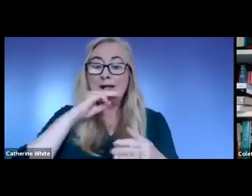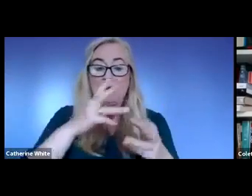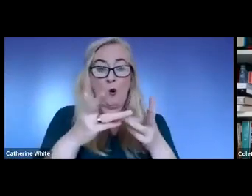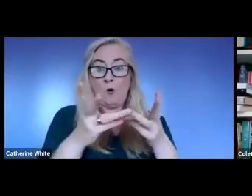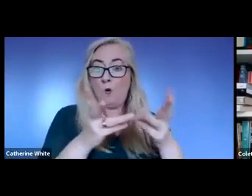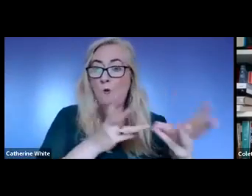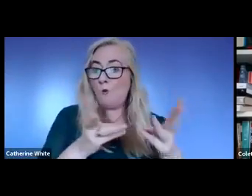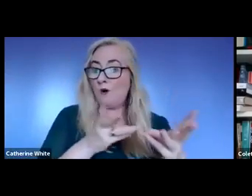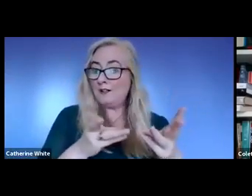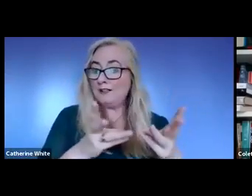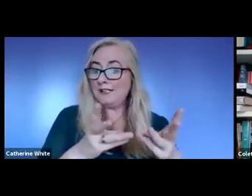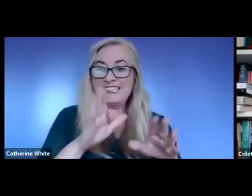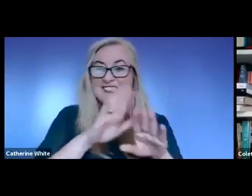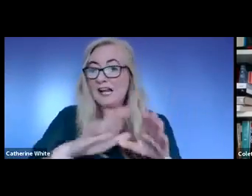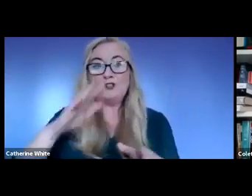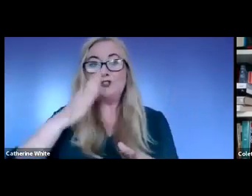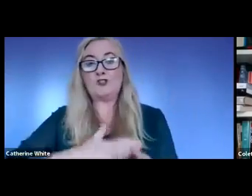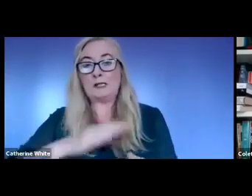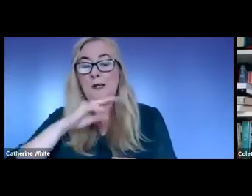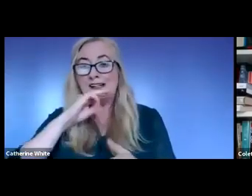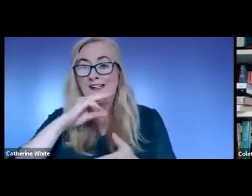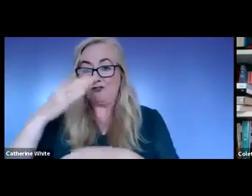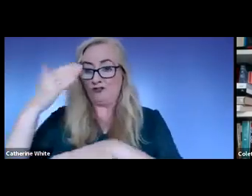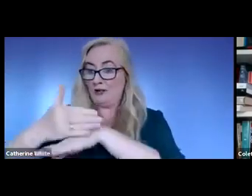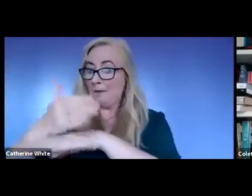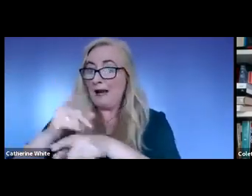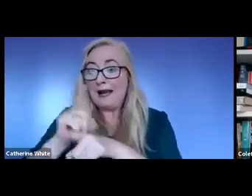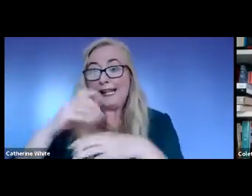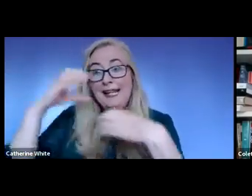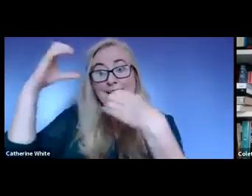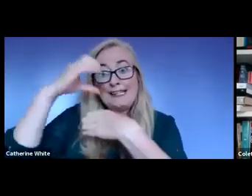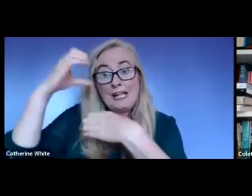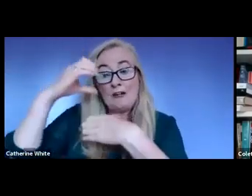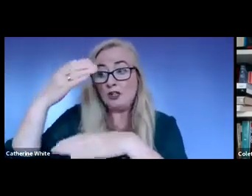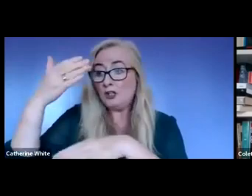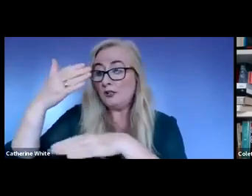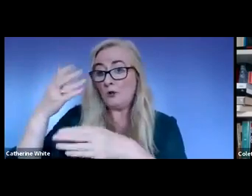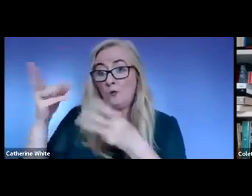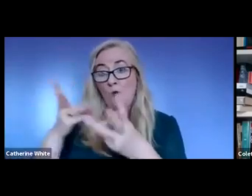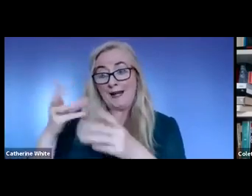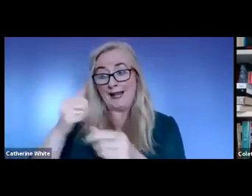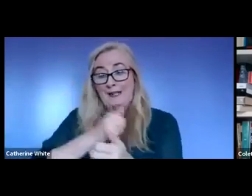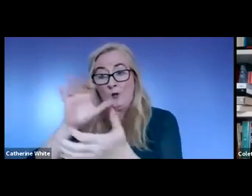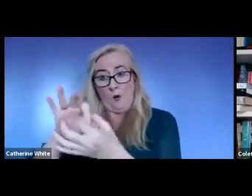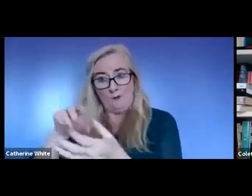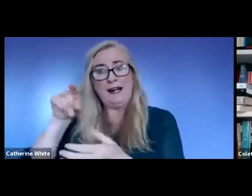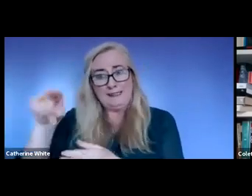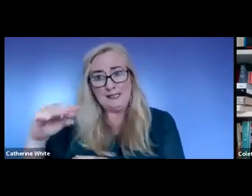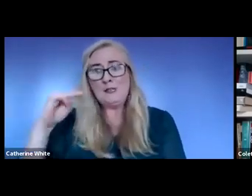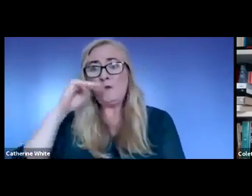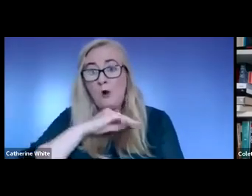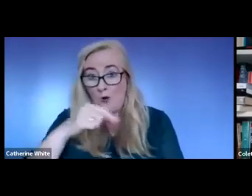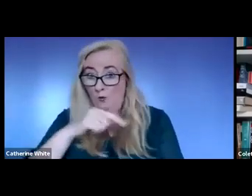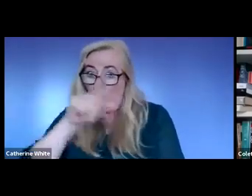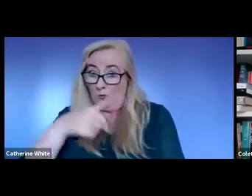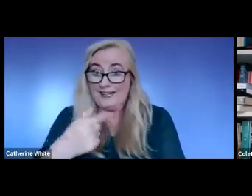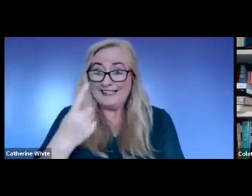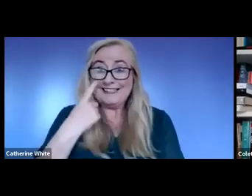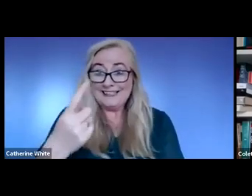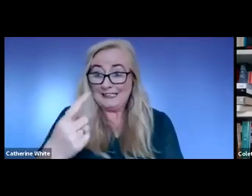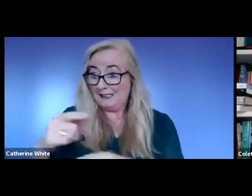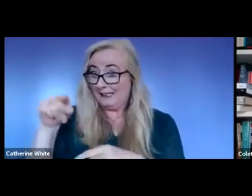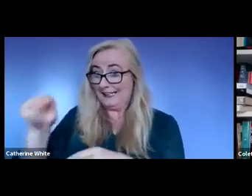synonymous with having a job, that caring in the home is really important. And we've seen how important it is in the current